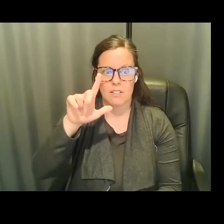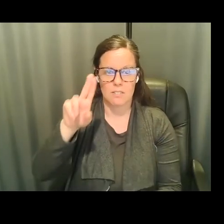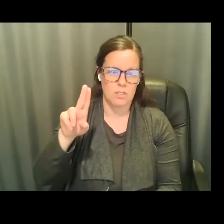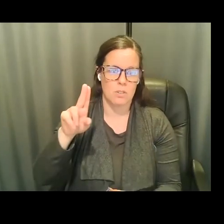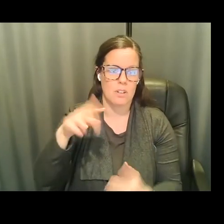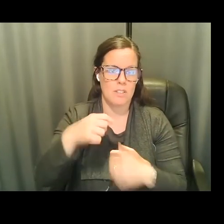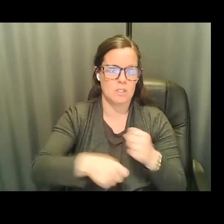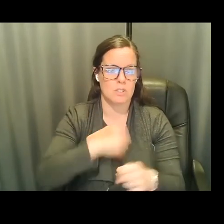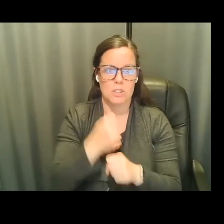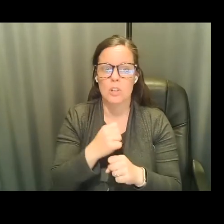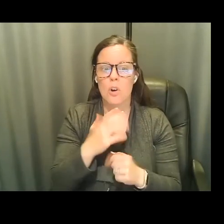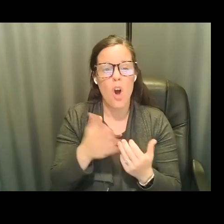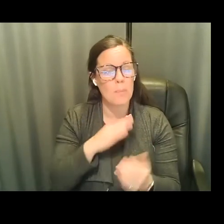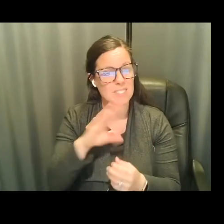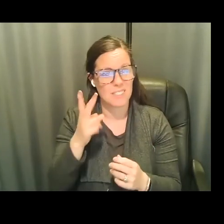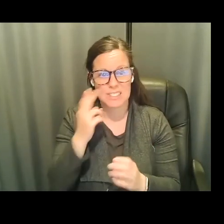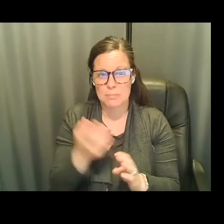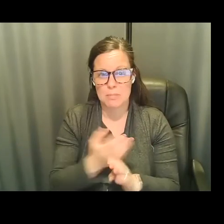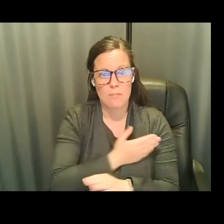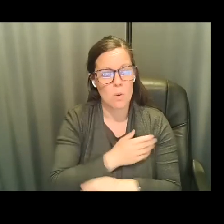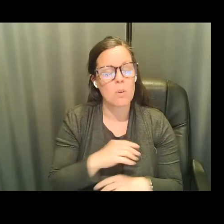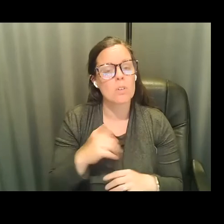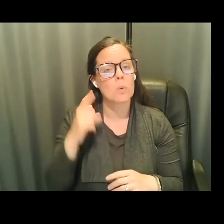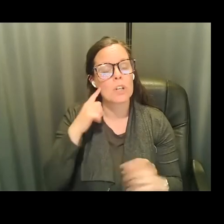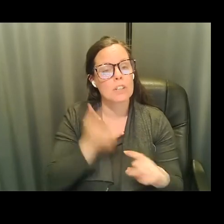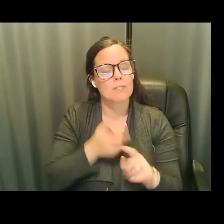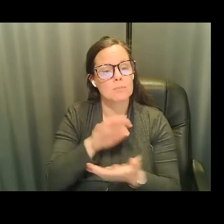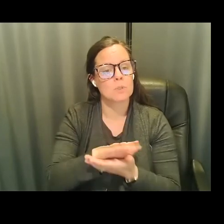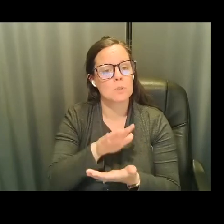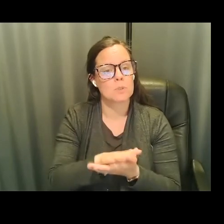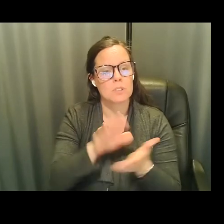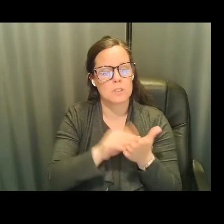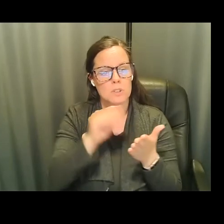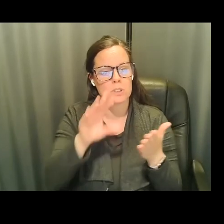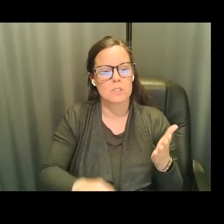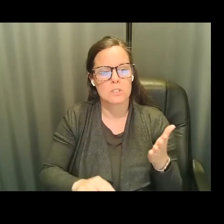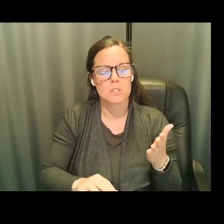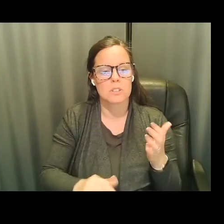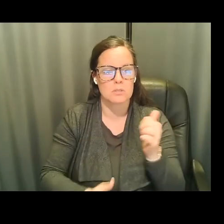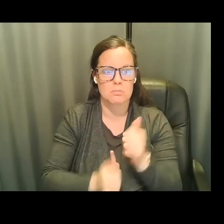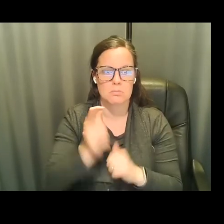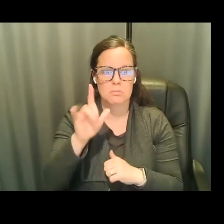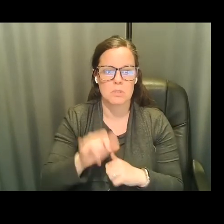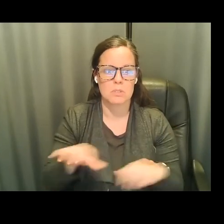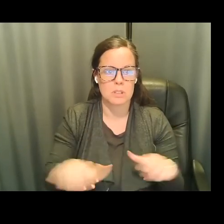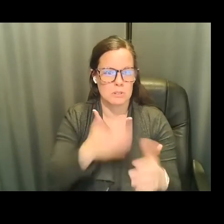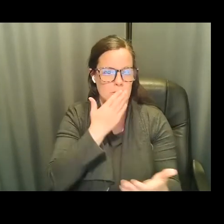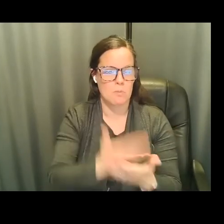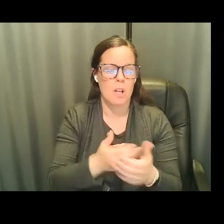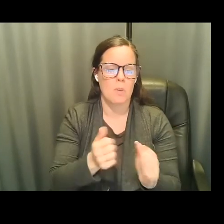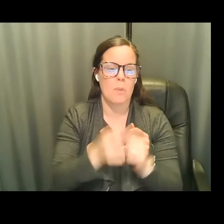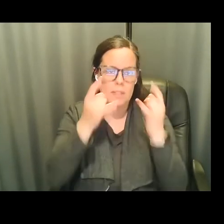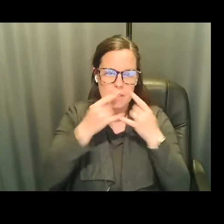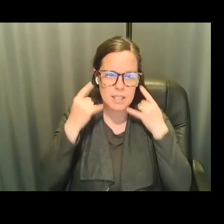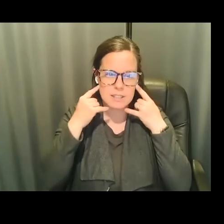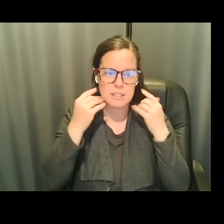almost unprecedented. We are hearing from our schools that students are by and large doing well with masking. As adults,